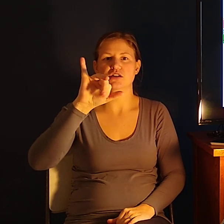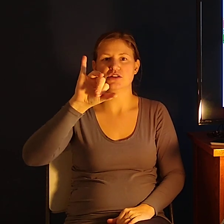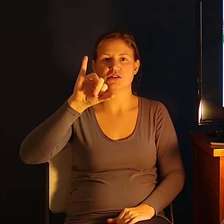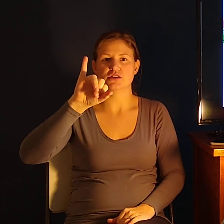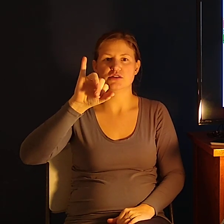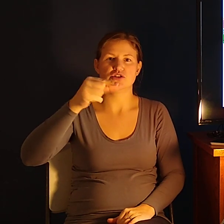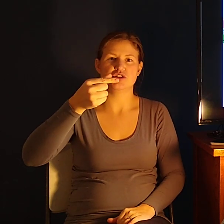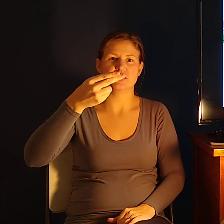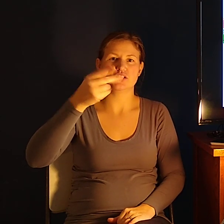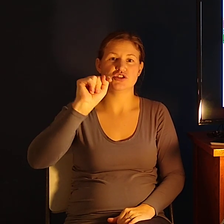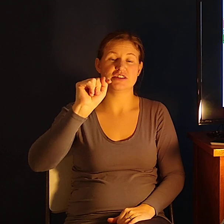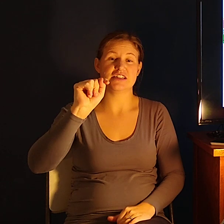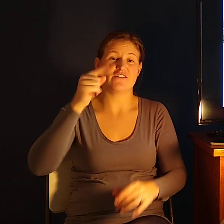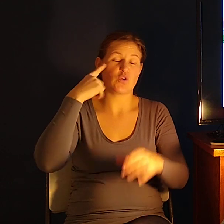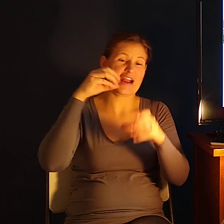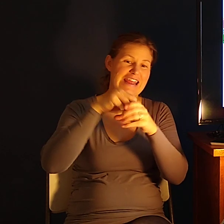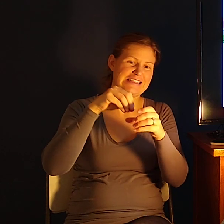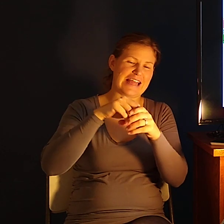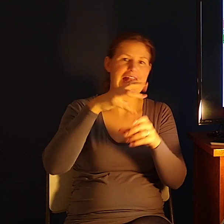interior as well as exterior.